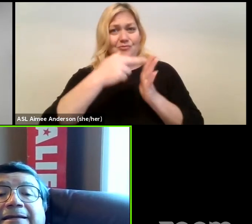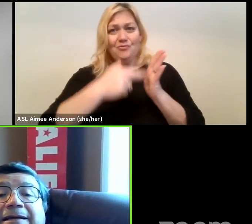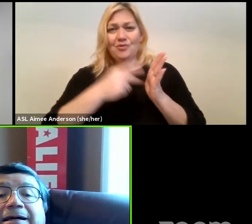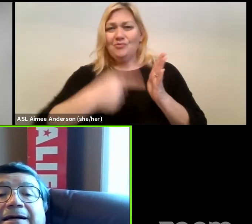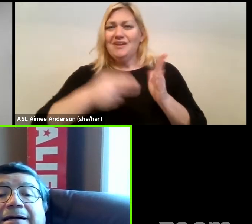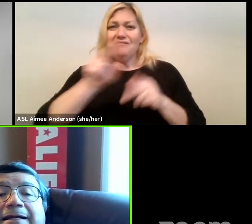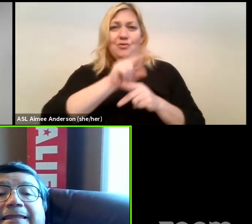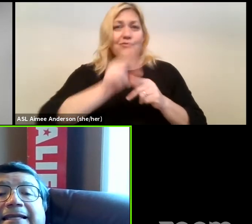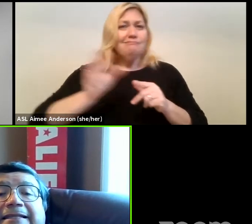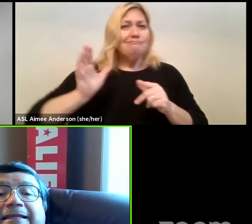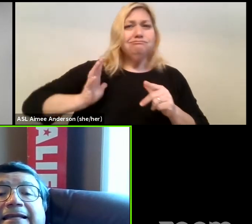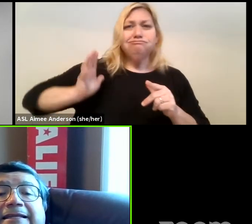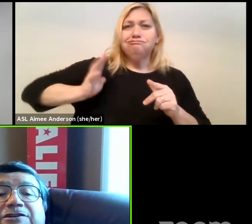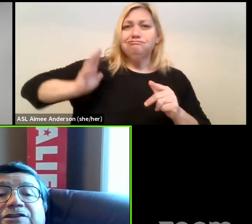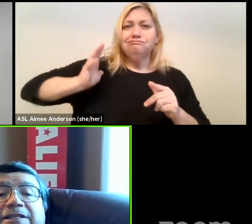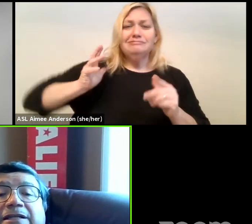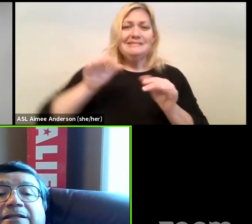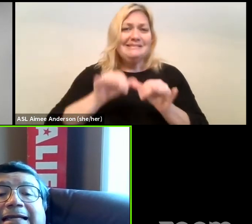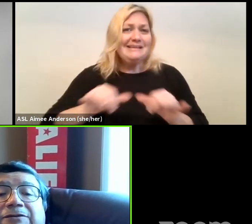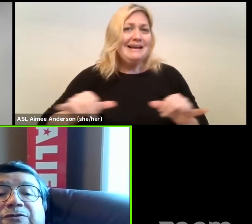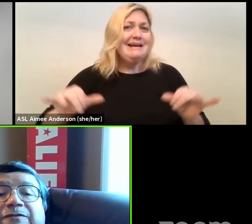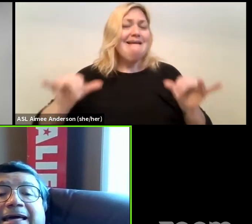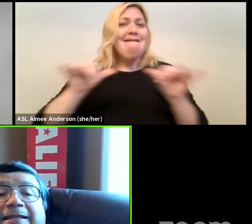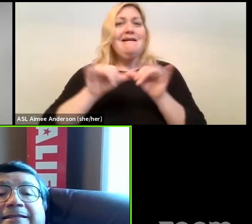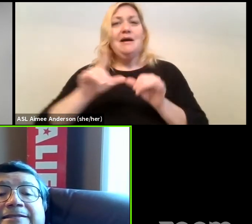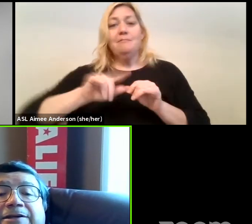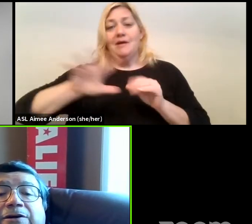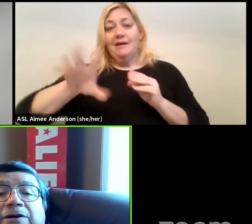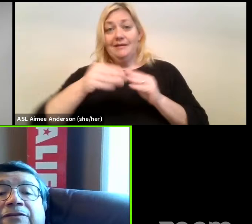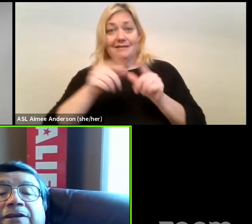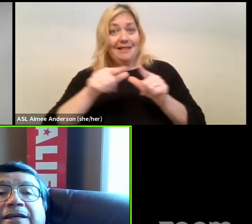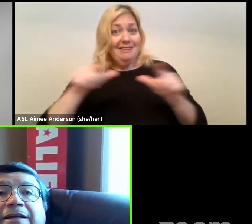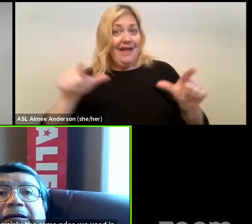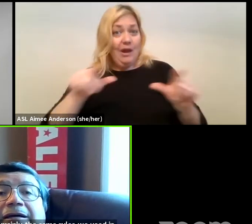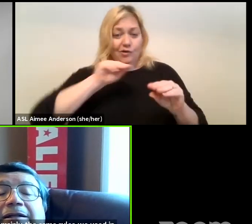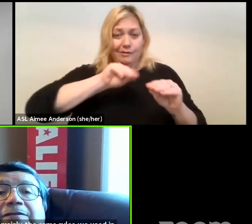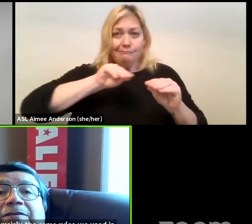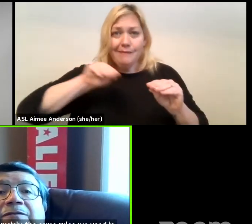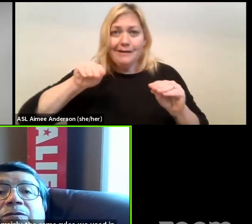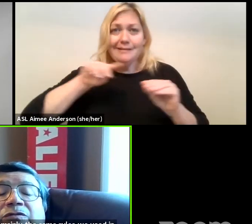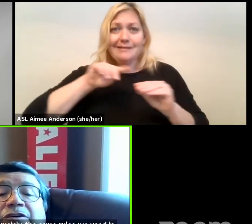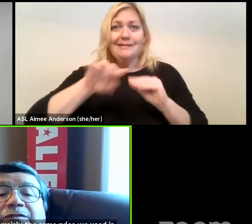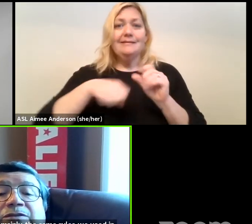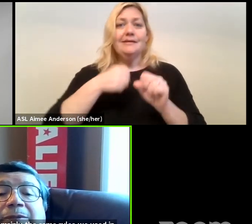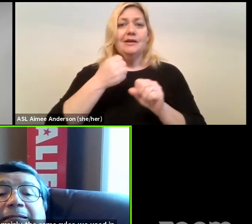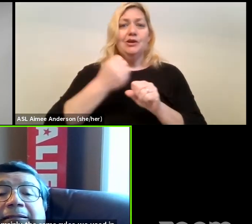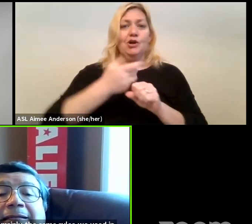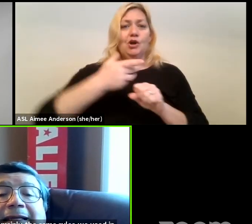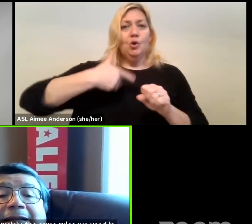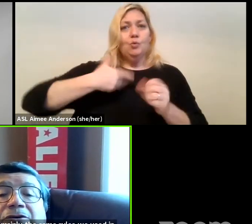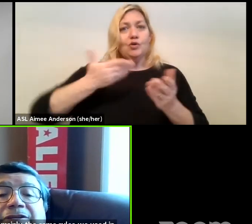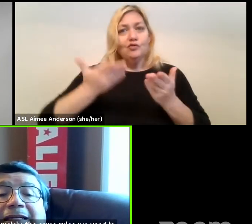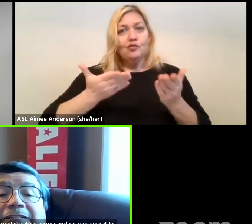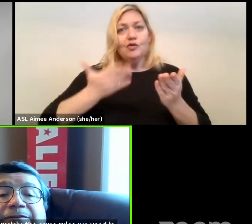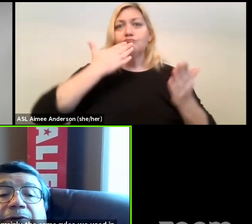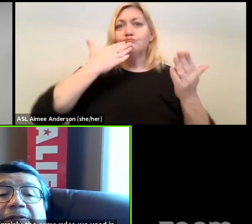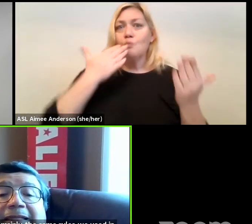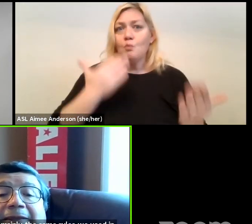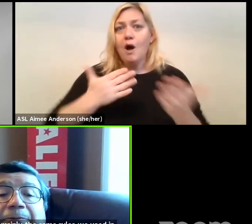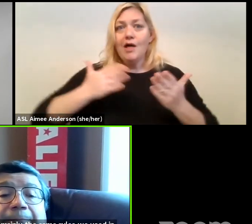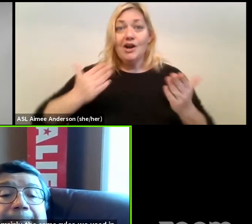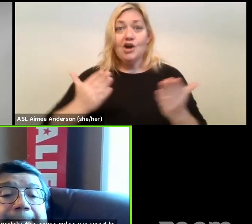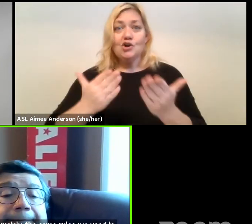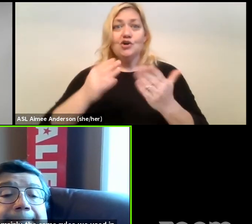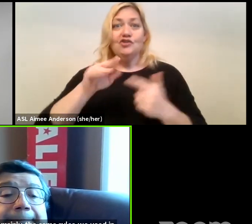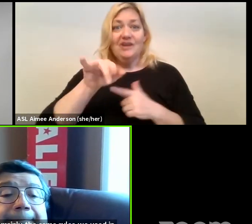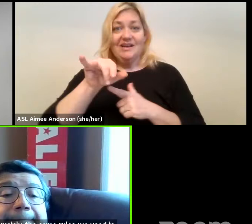past. I think the addition of language we've added this year will serve us well, and I urge a yes vote.